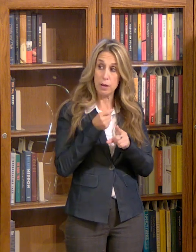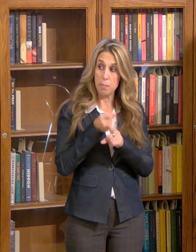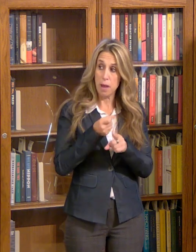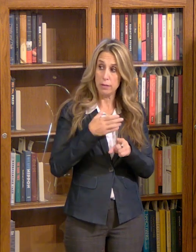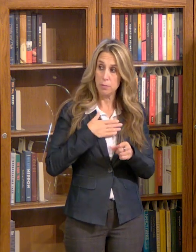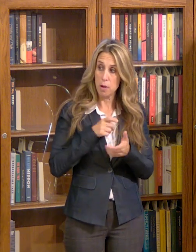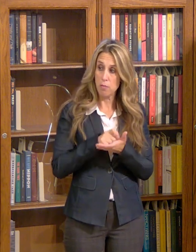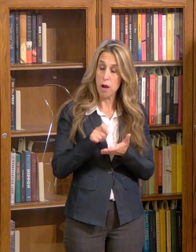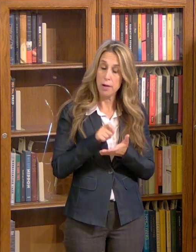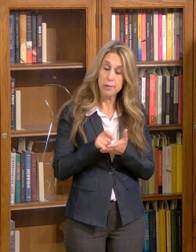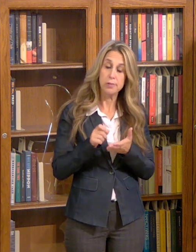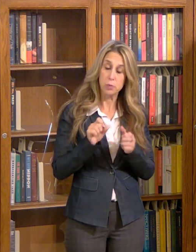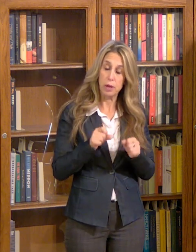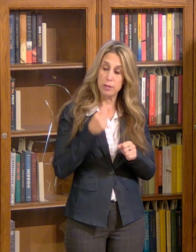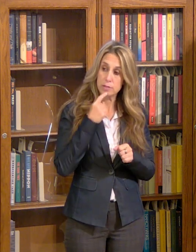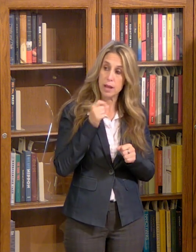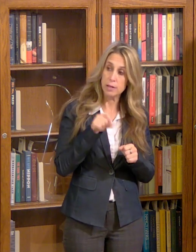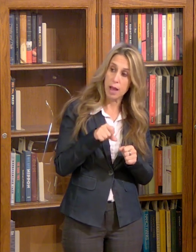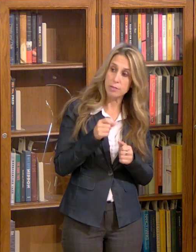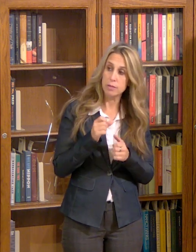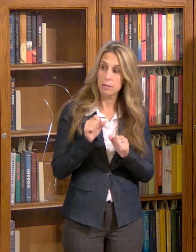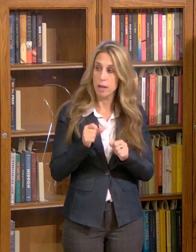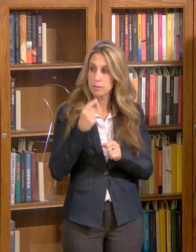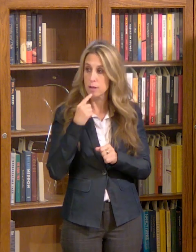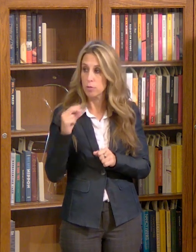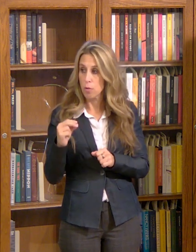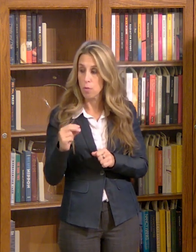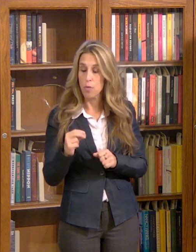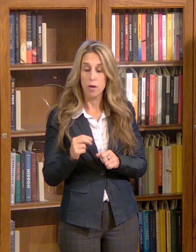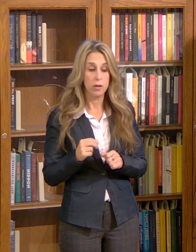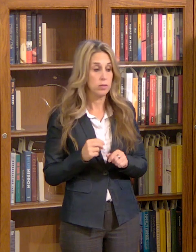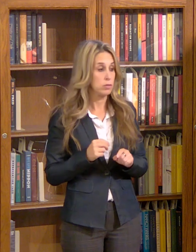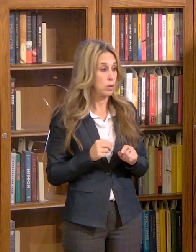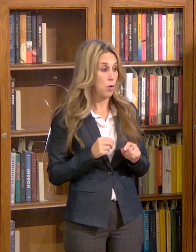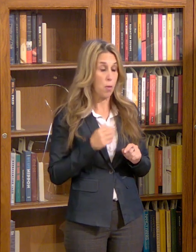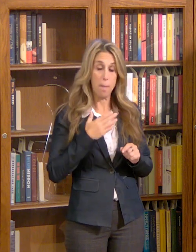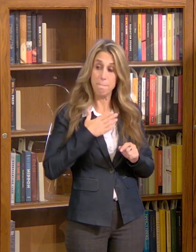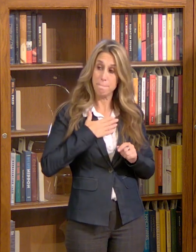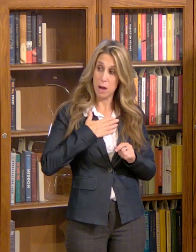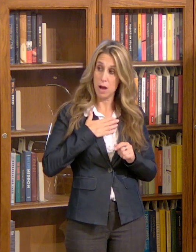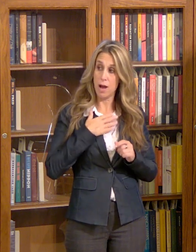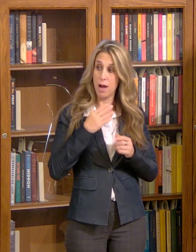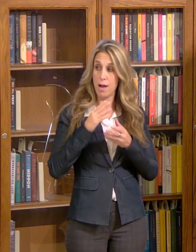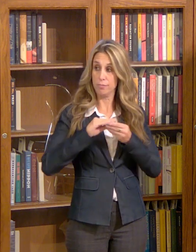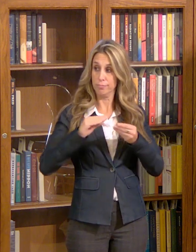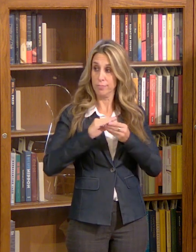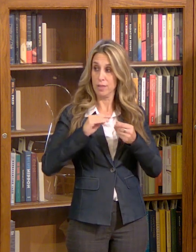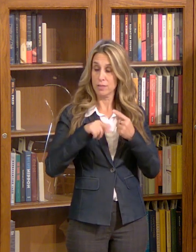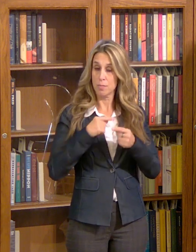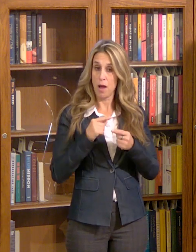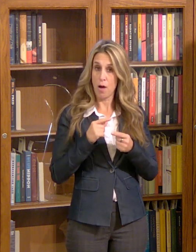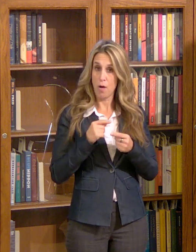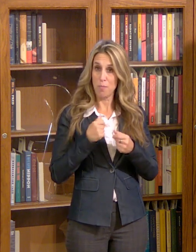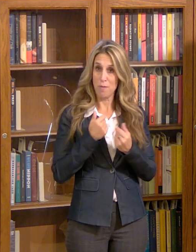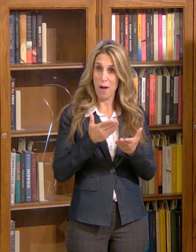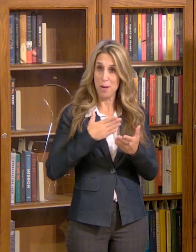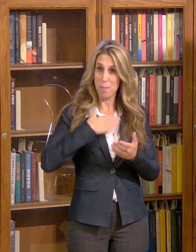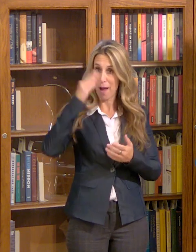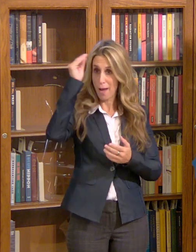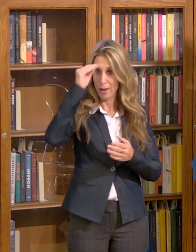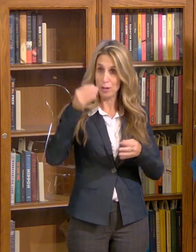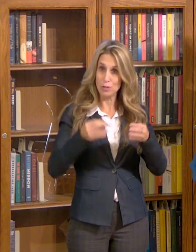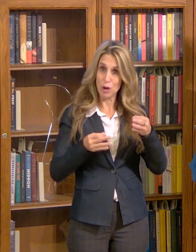my writing so uh this thought is going to be me giving my judgment on if it